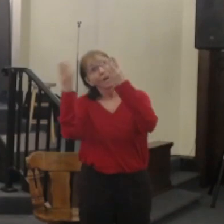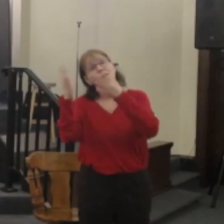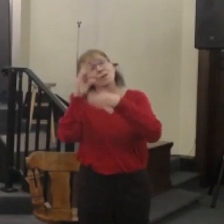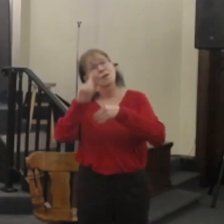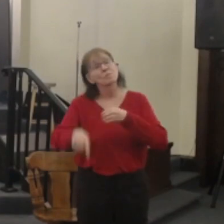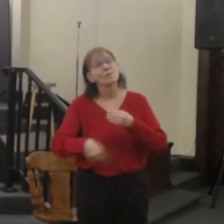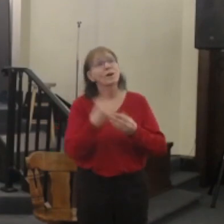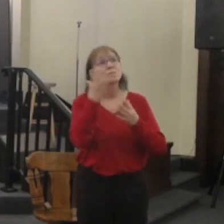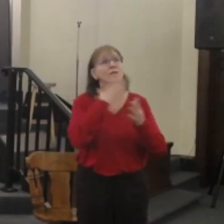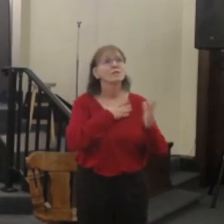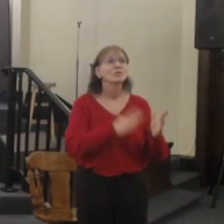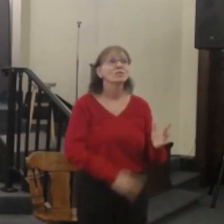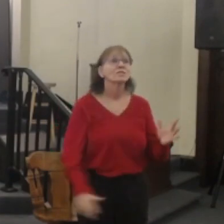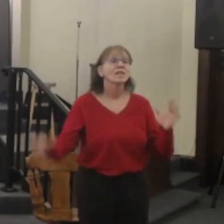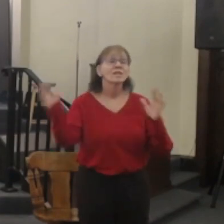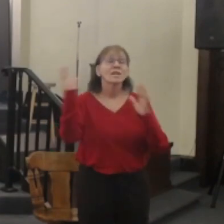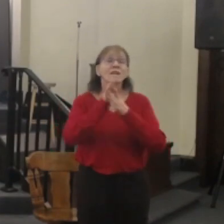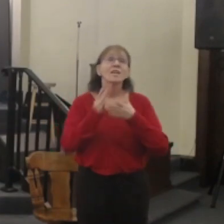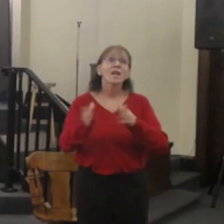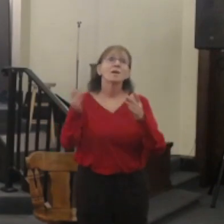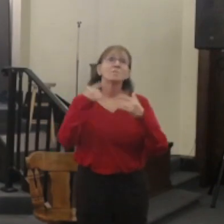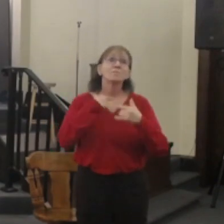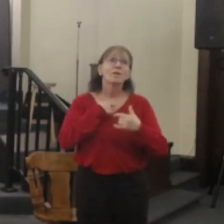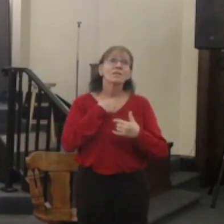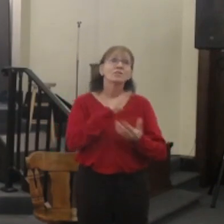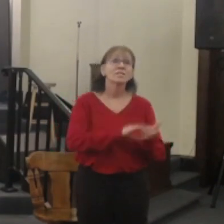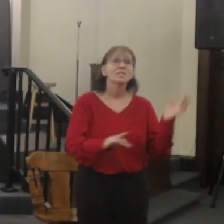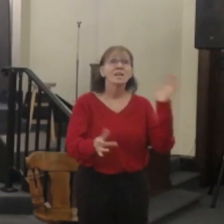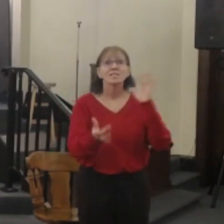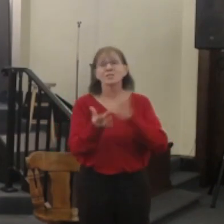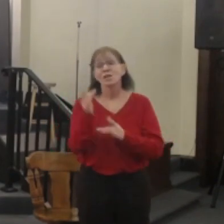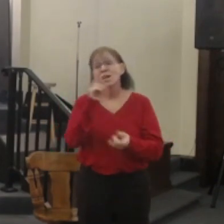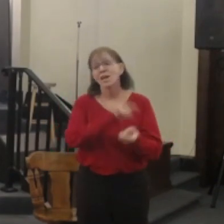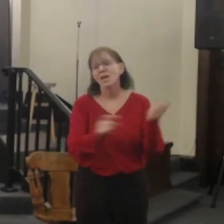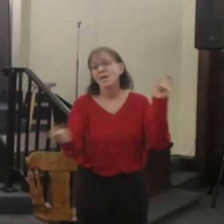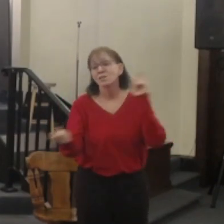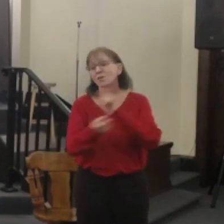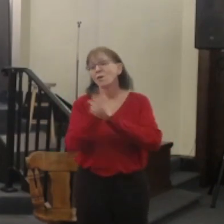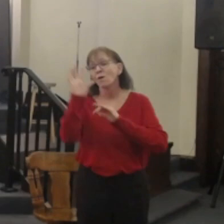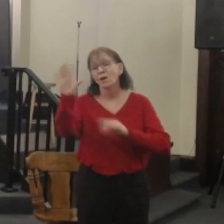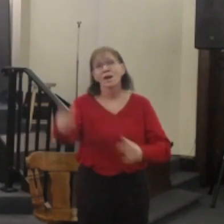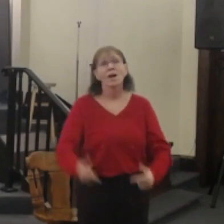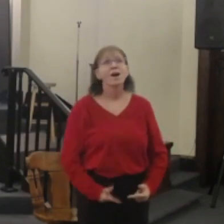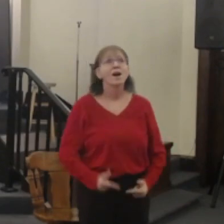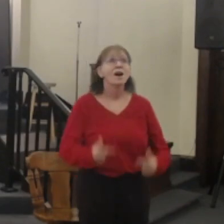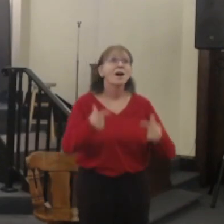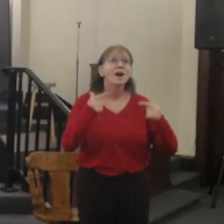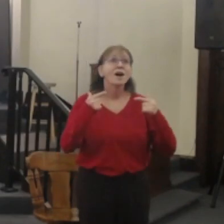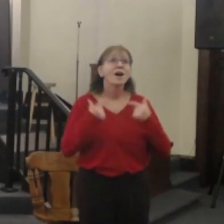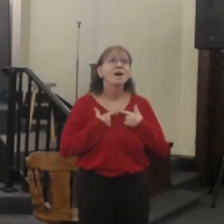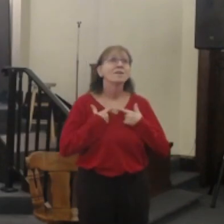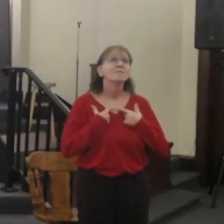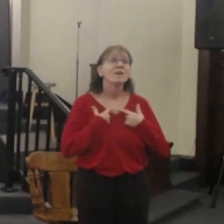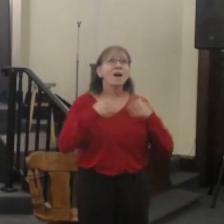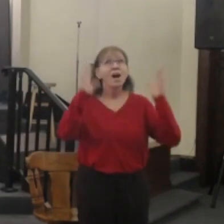you about my Jesus. And let my Jesus change your